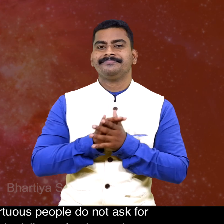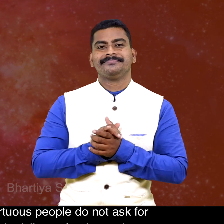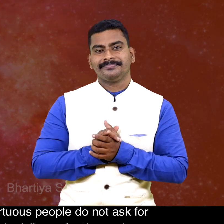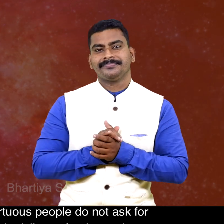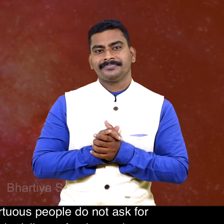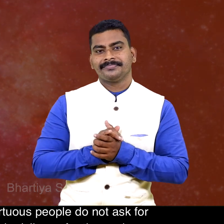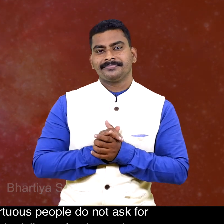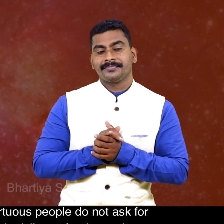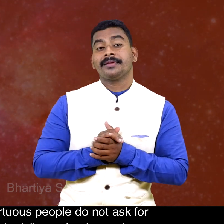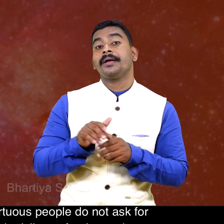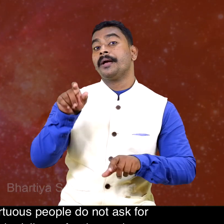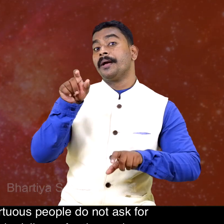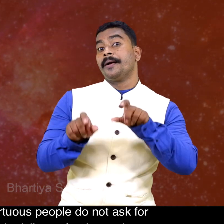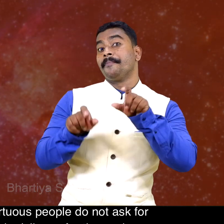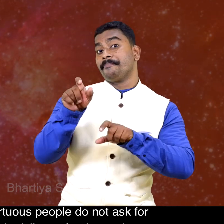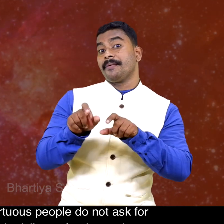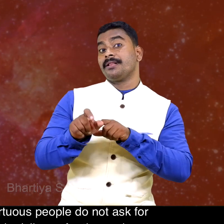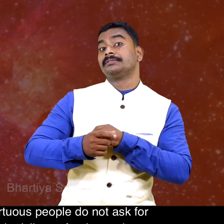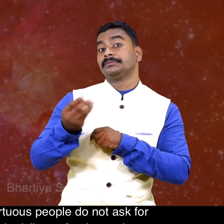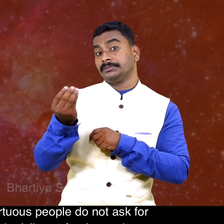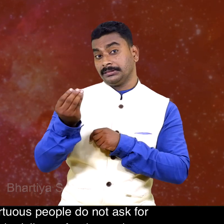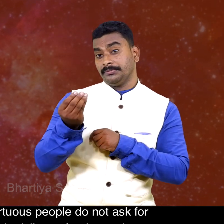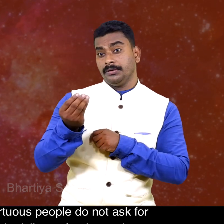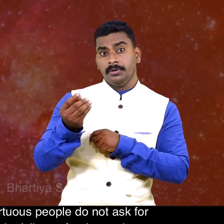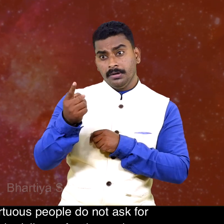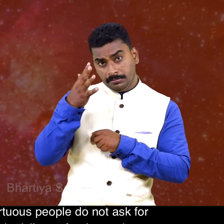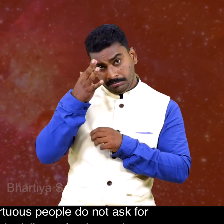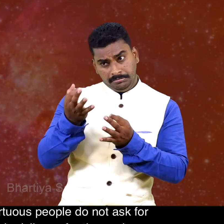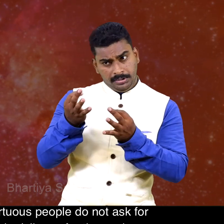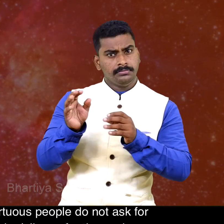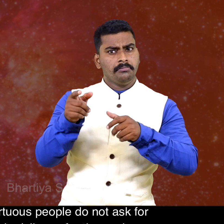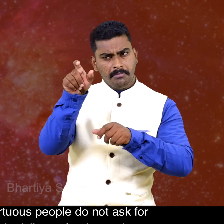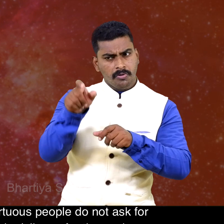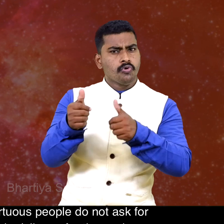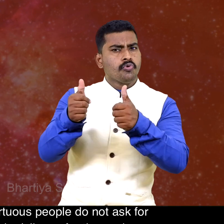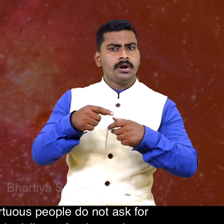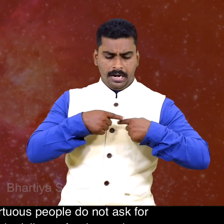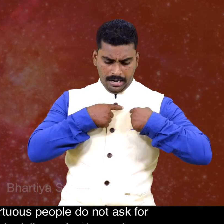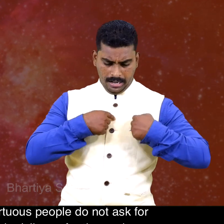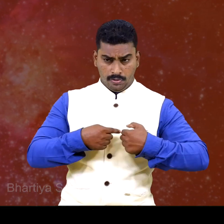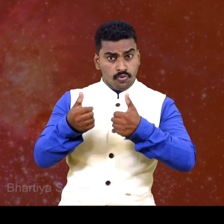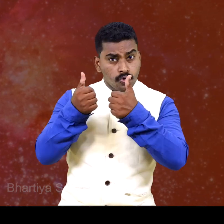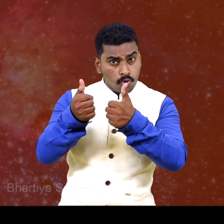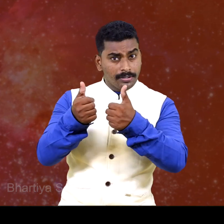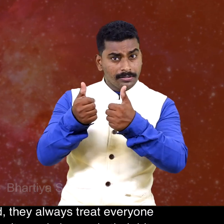virtuous people do not ask for special privileges for themselves.